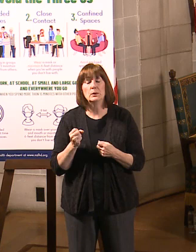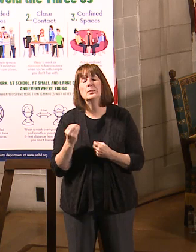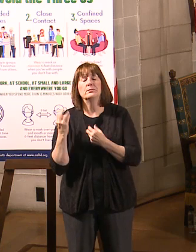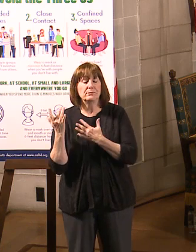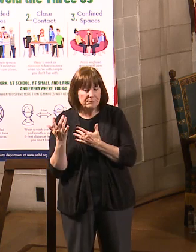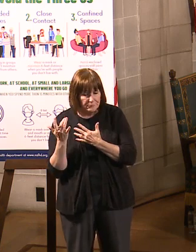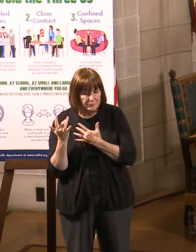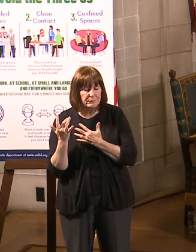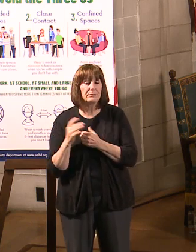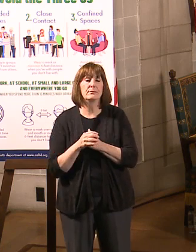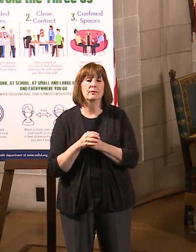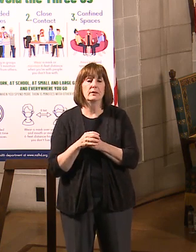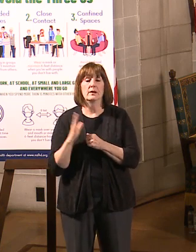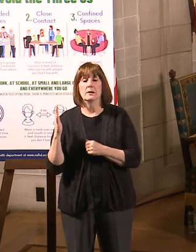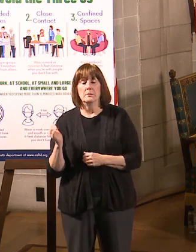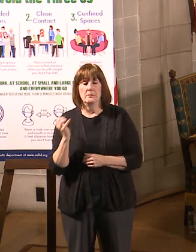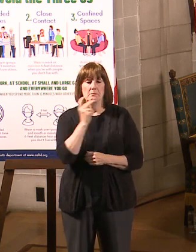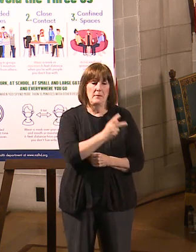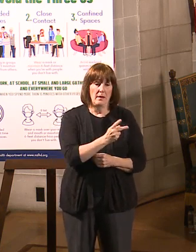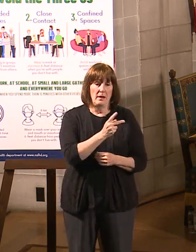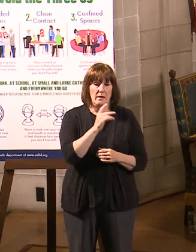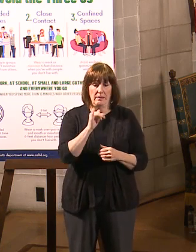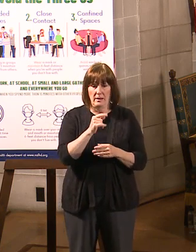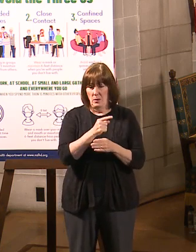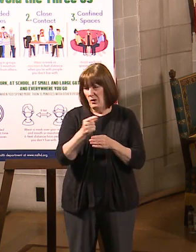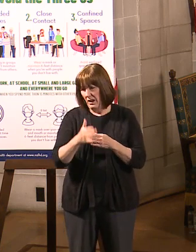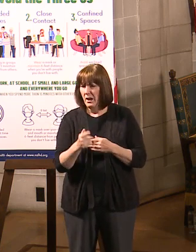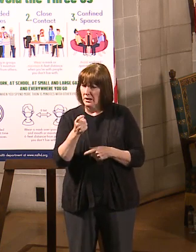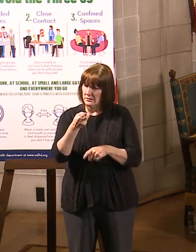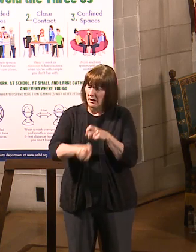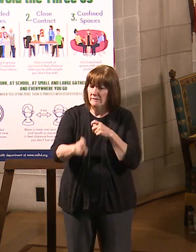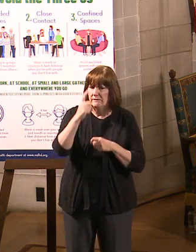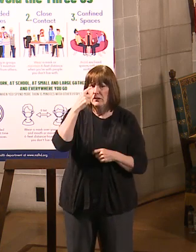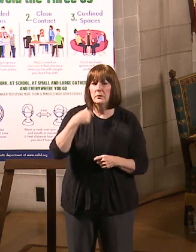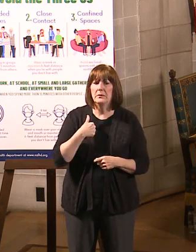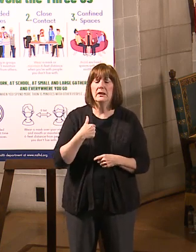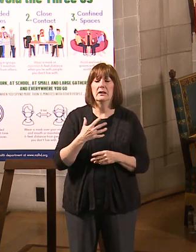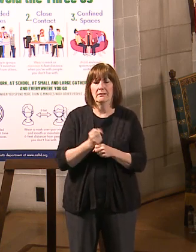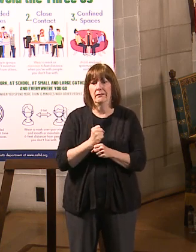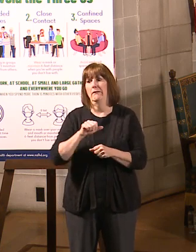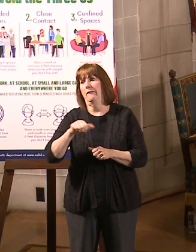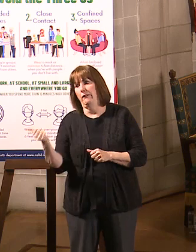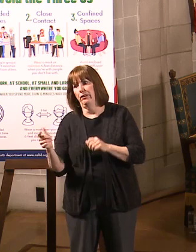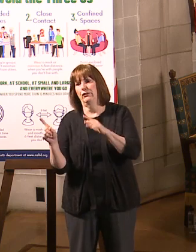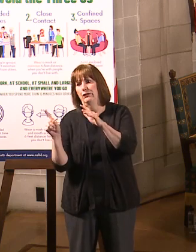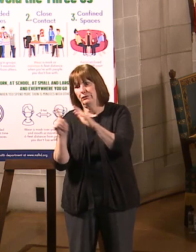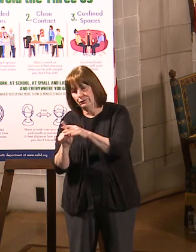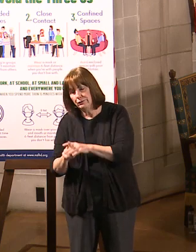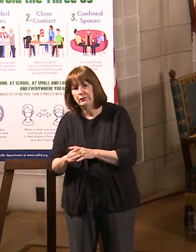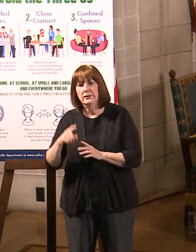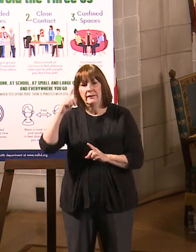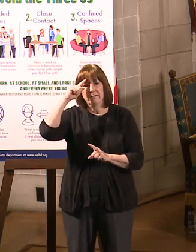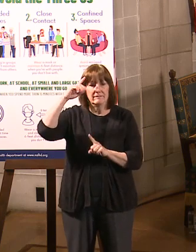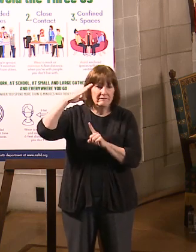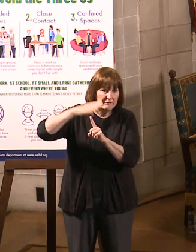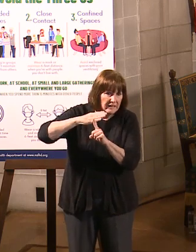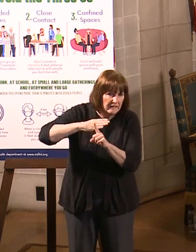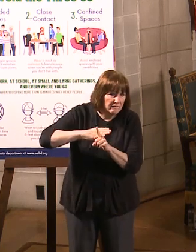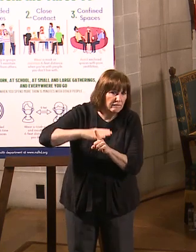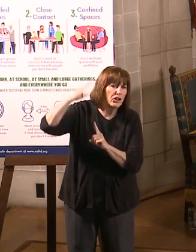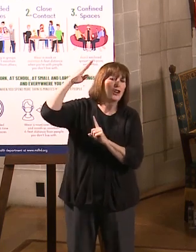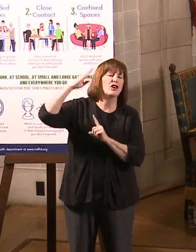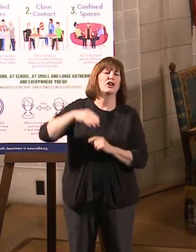I went back that weekend. Was a kind of a tough weekend. I got the other symptoms of the high temperature,